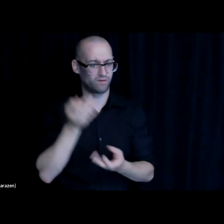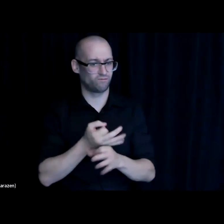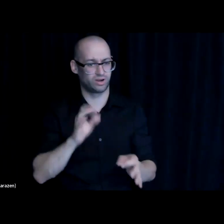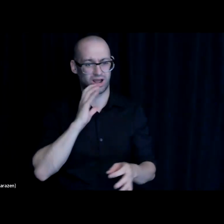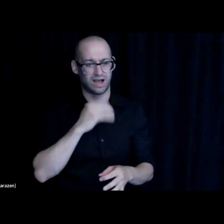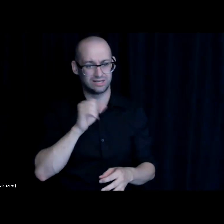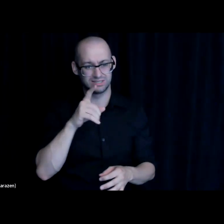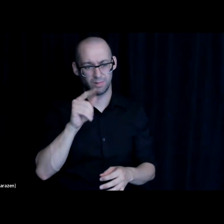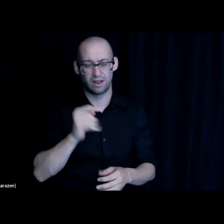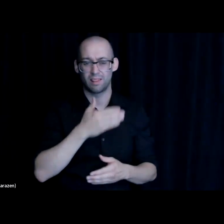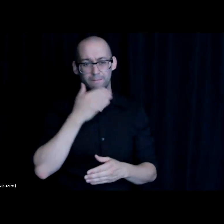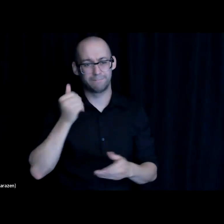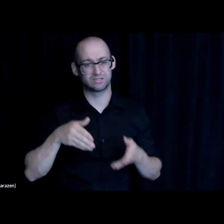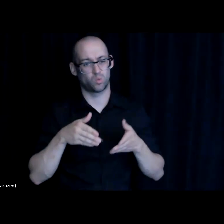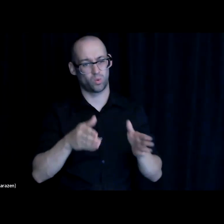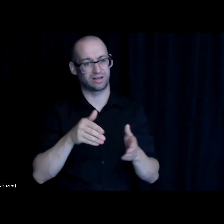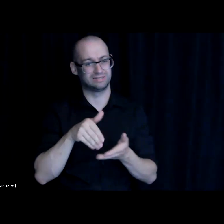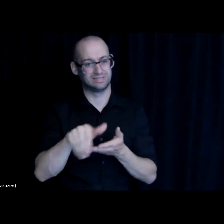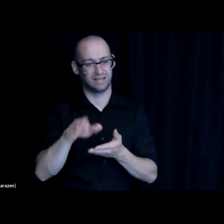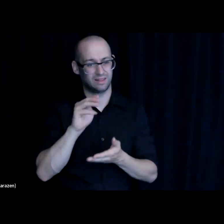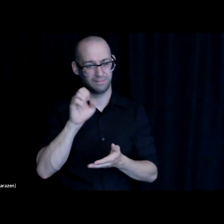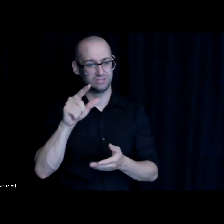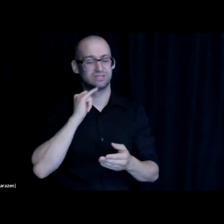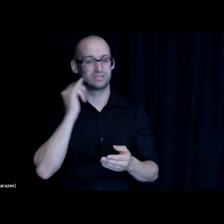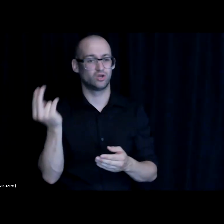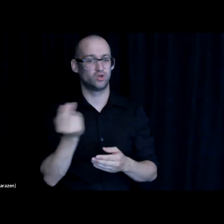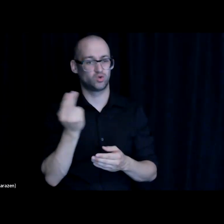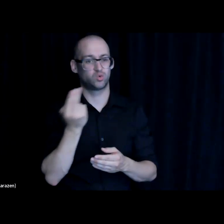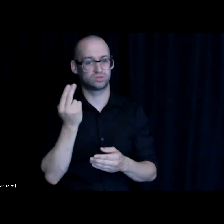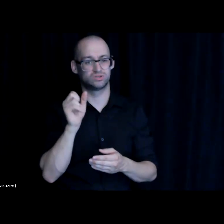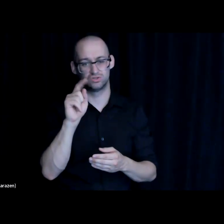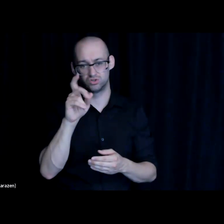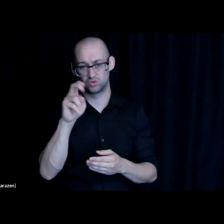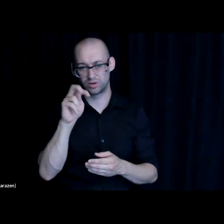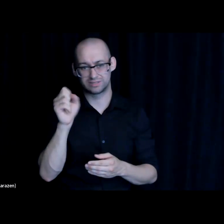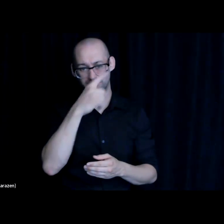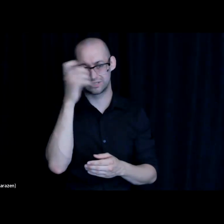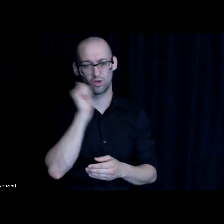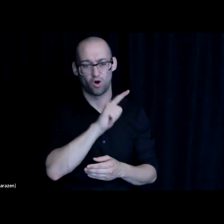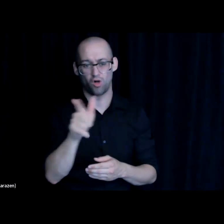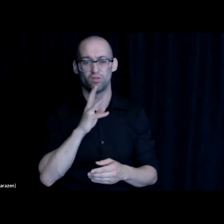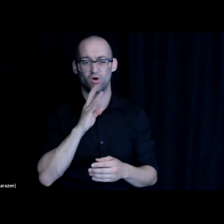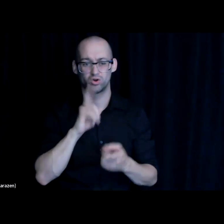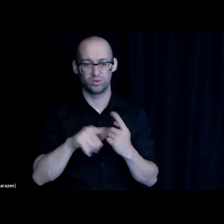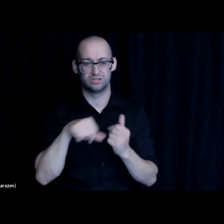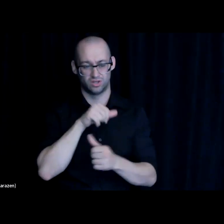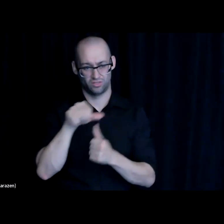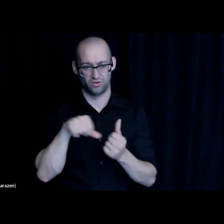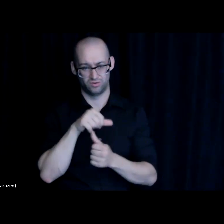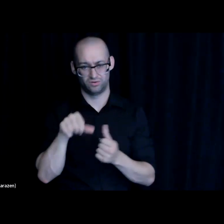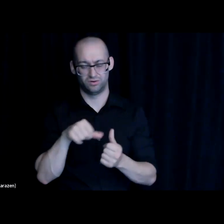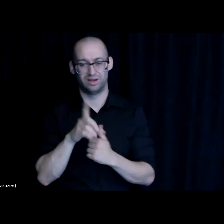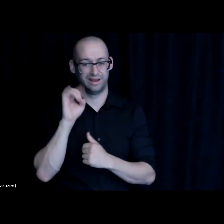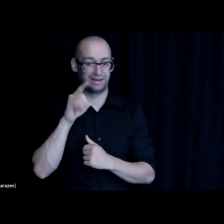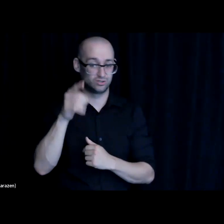is obviously the best way to send that message is to use the students because they all talk to each other, right? And that's generally the way a lot of this stuff happens. Did you